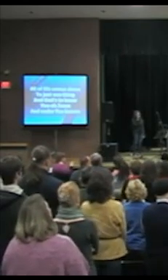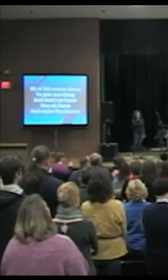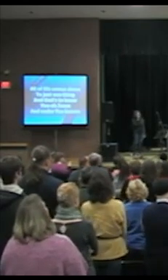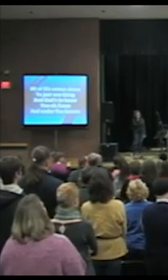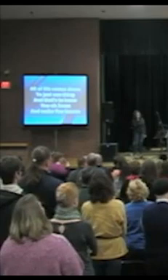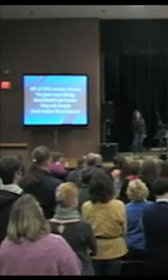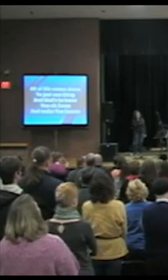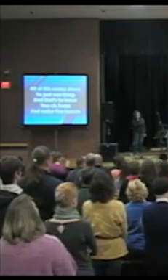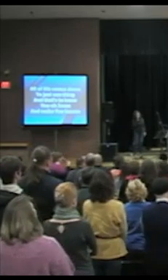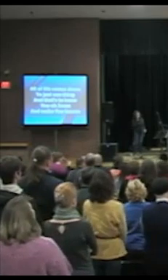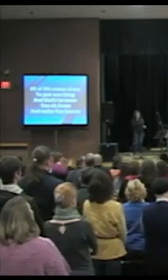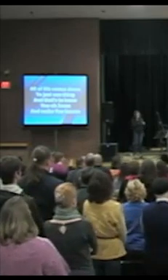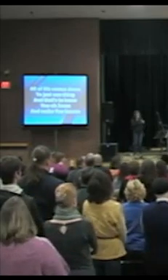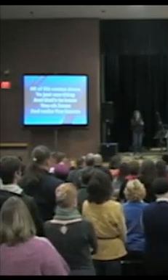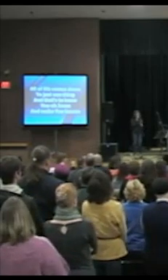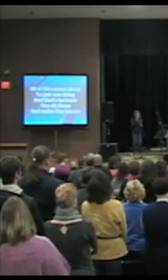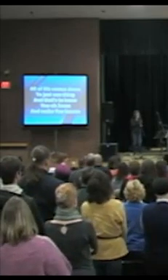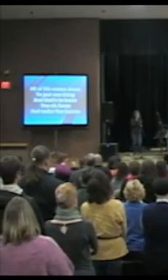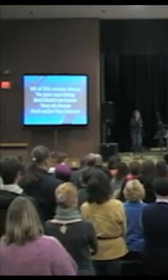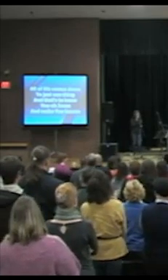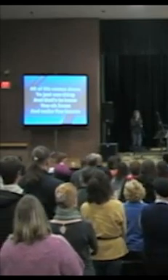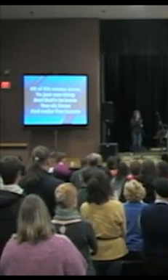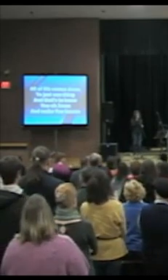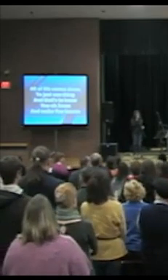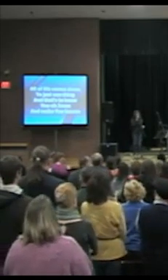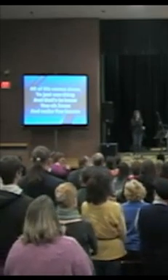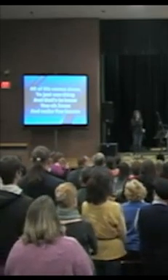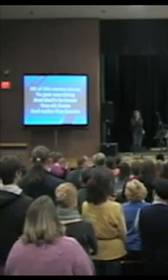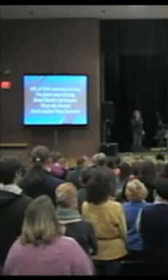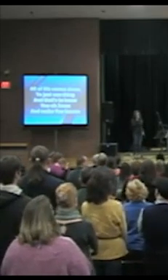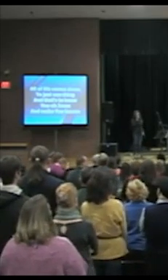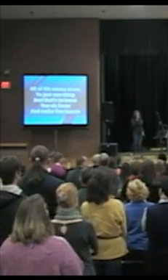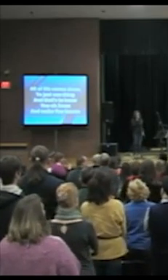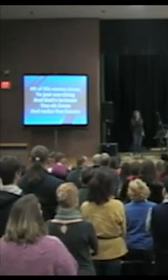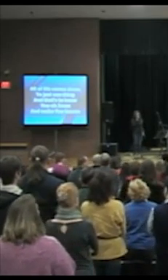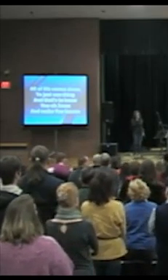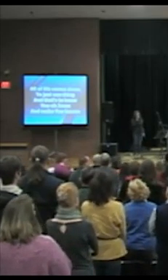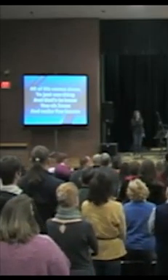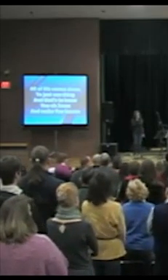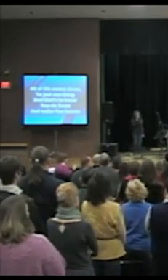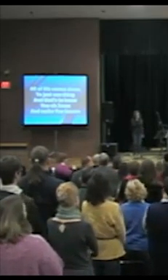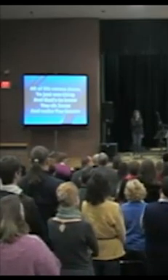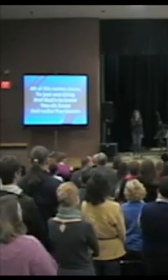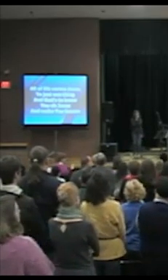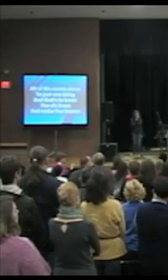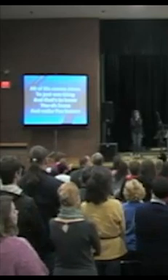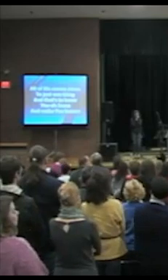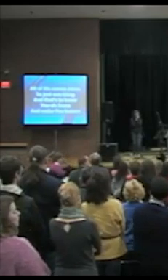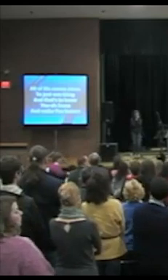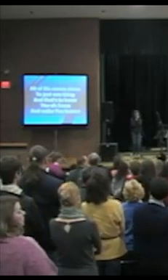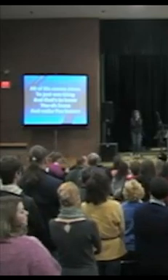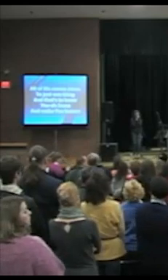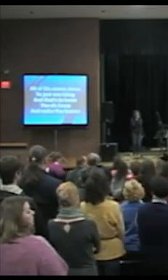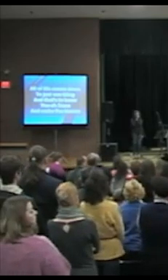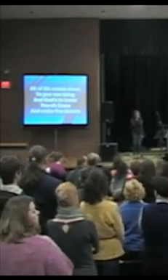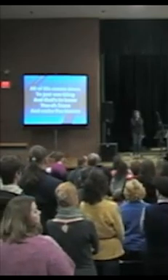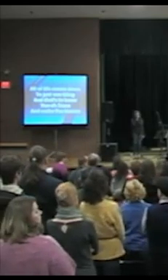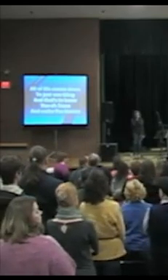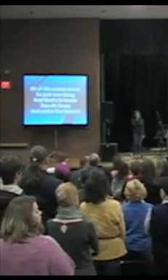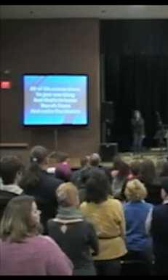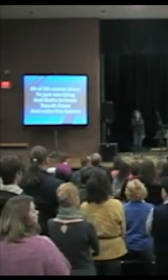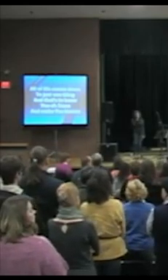All of life comes down to just one thing, that's to know